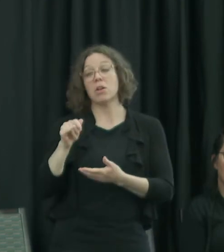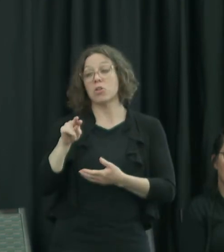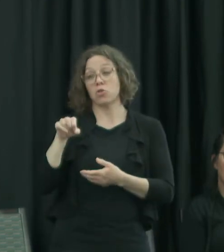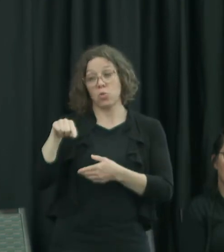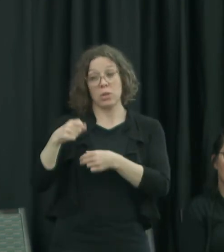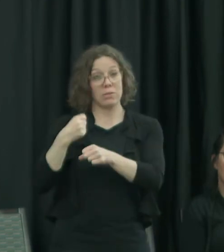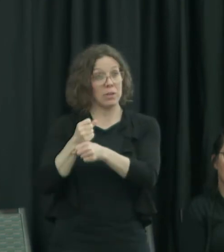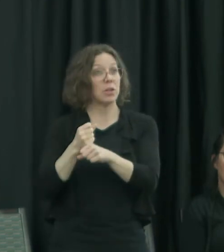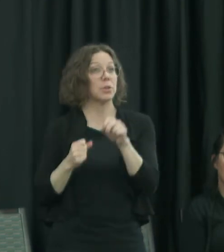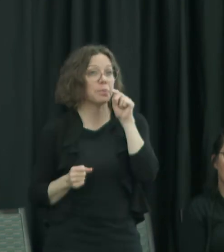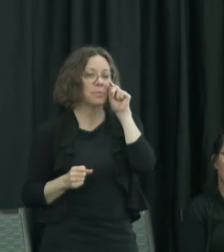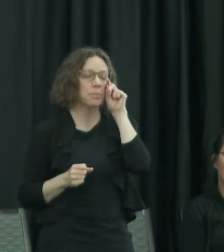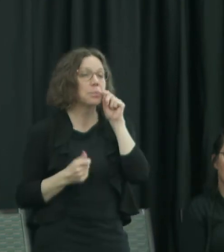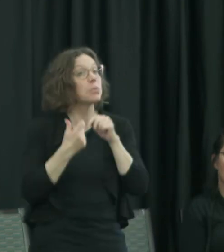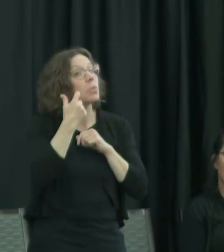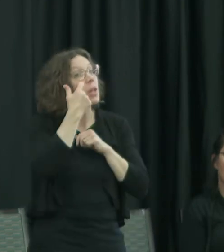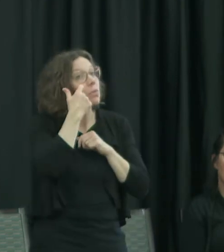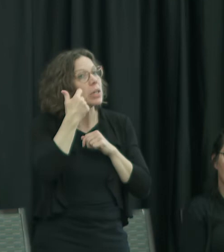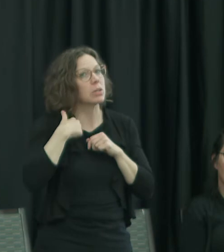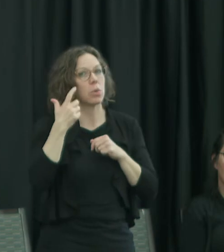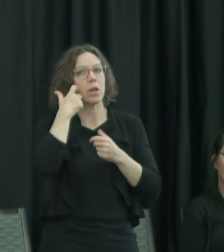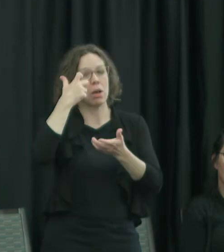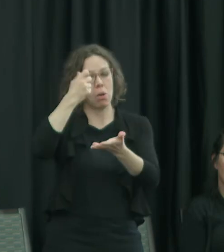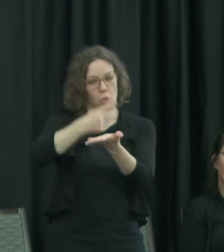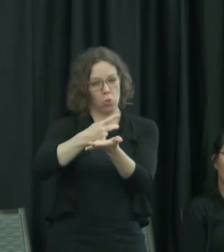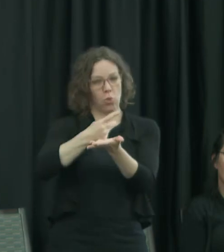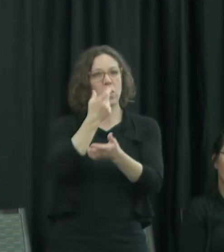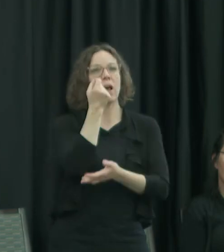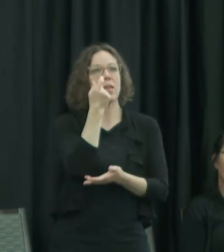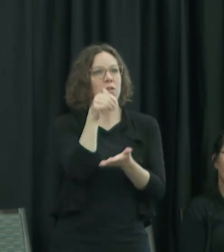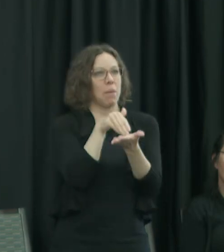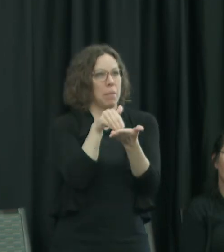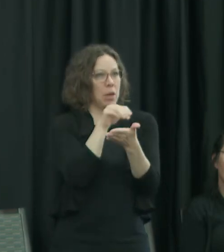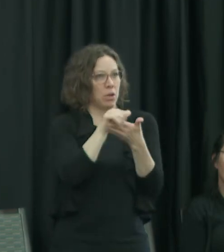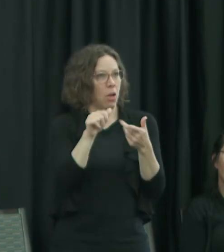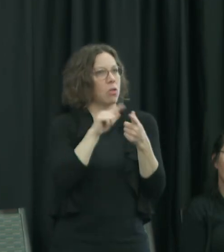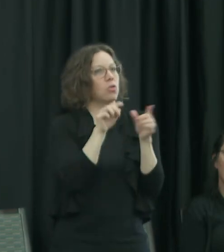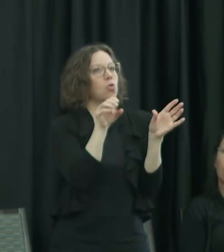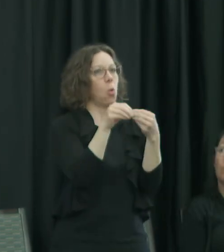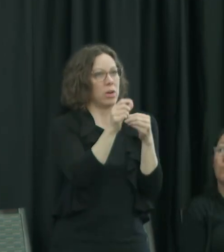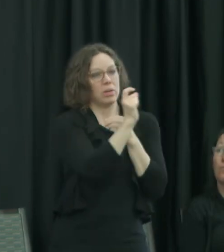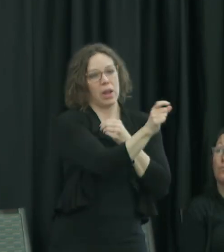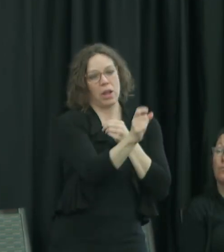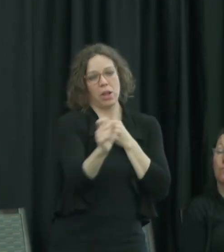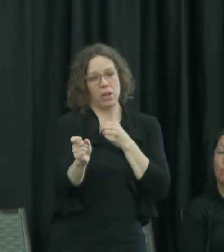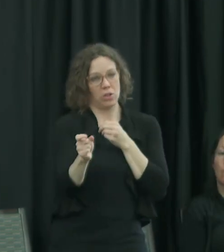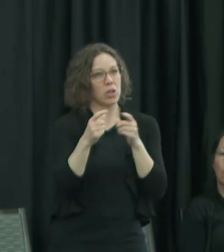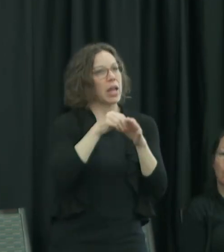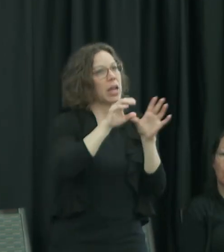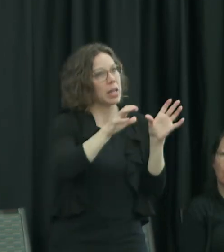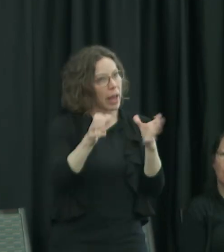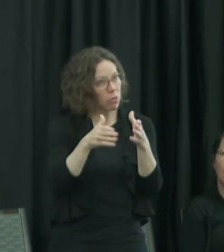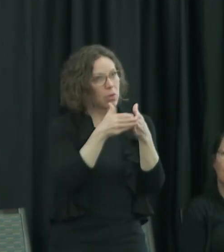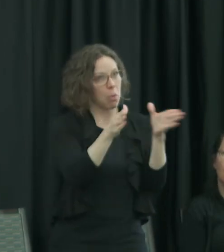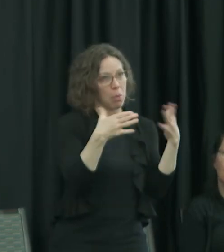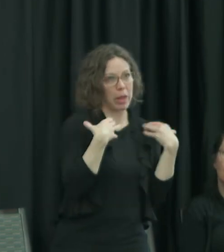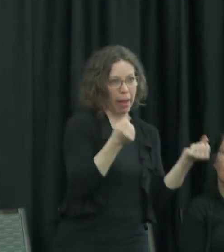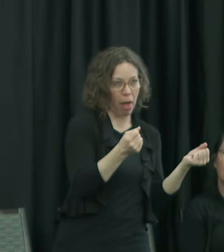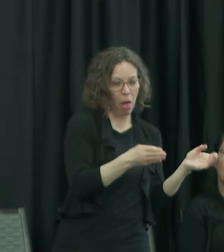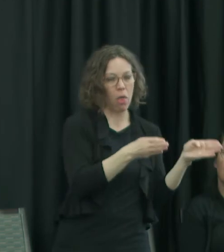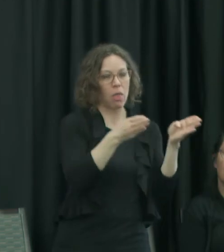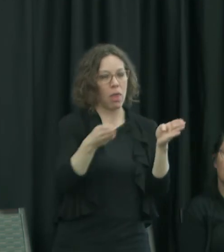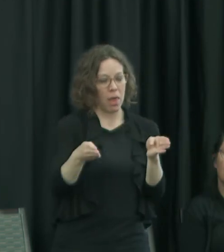this year. Recently, we approved $11 million in awards to organizations in categories in public health,